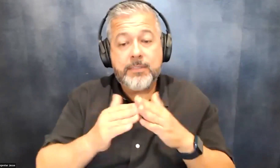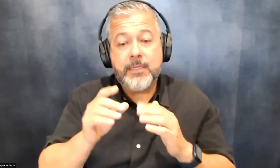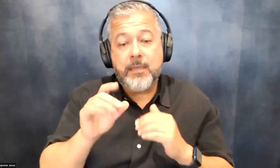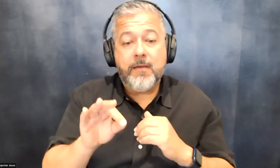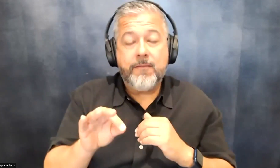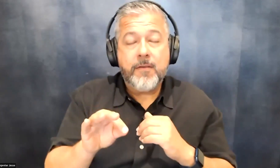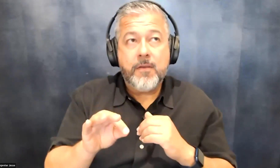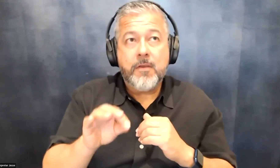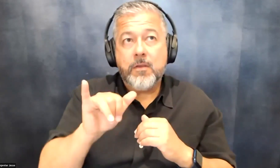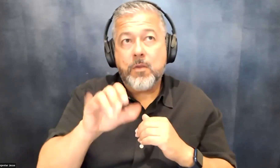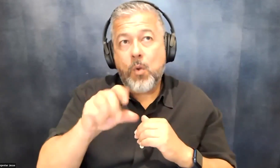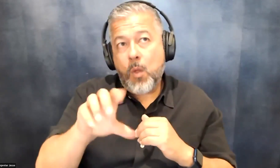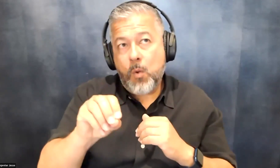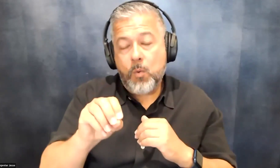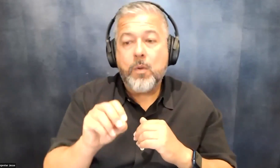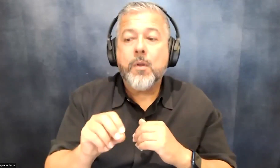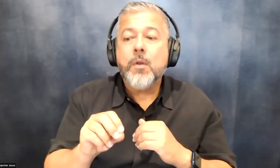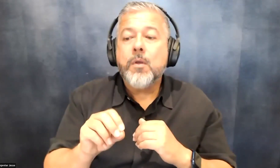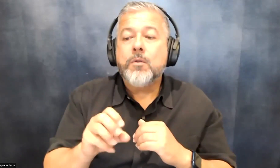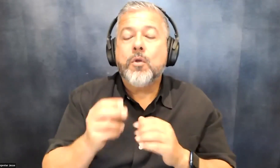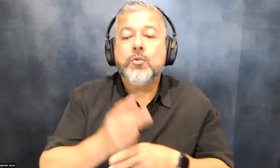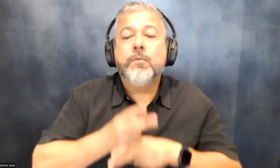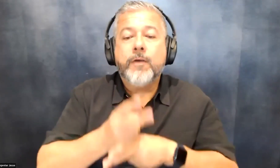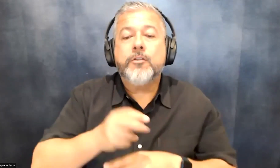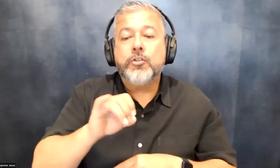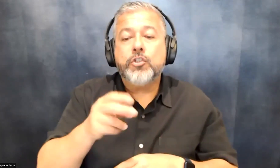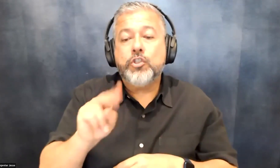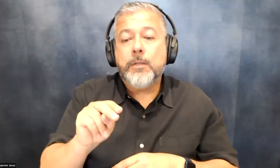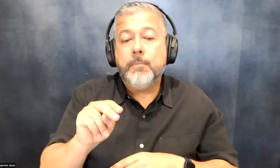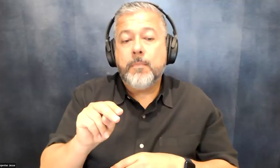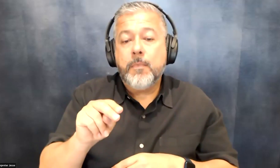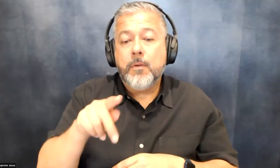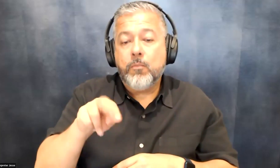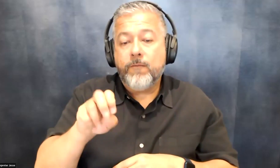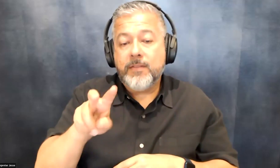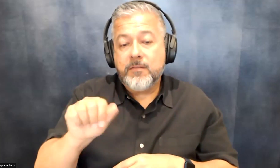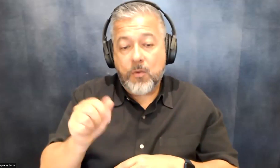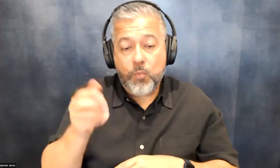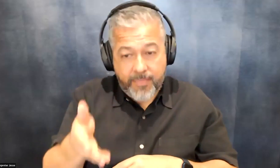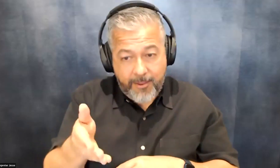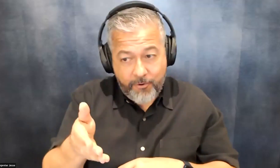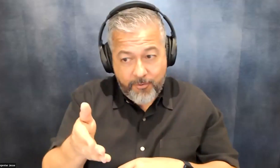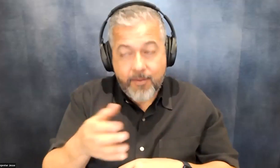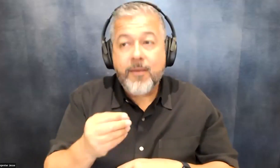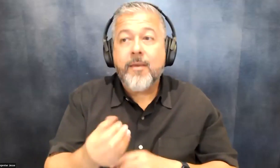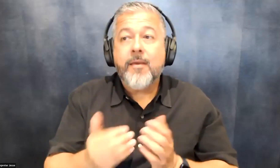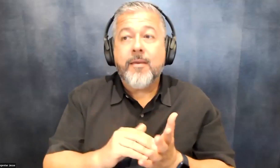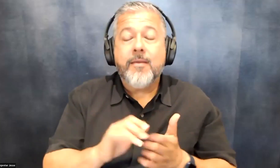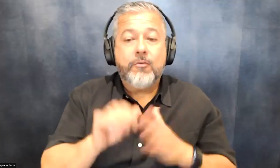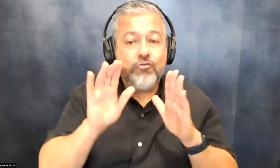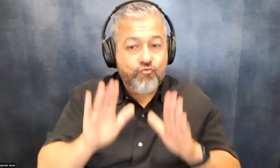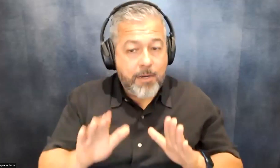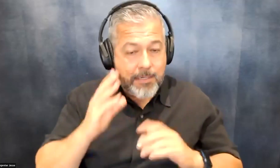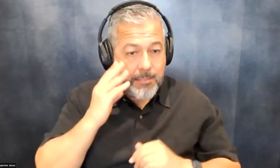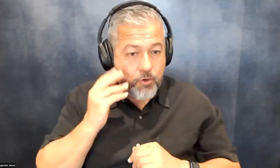the county of Yolo. And so Supervisor Jim Provenza was there. And again, it was a great